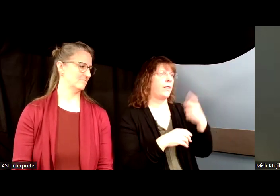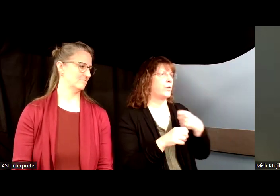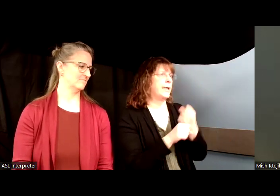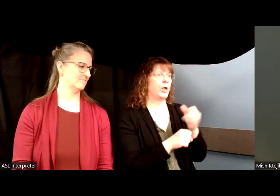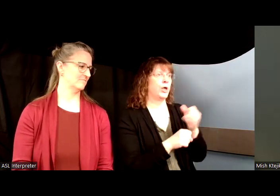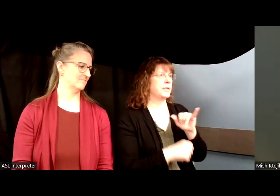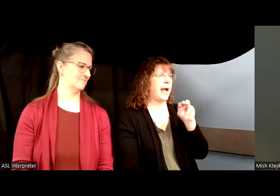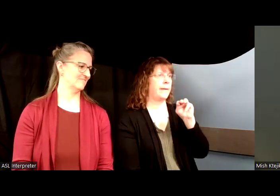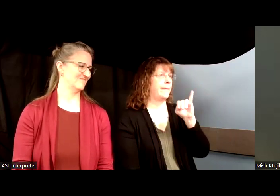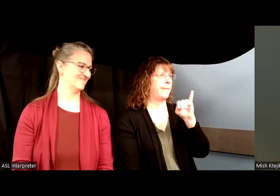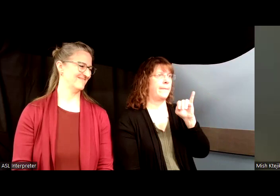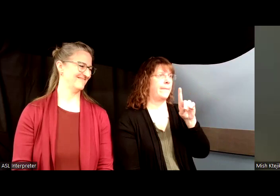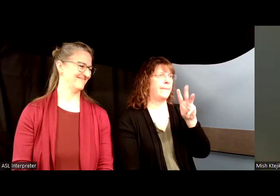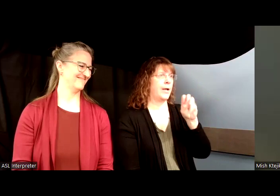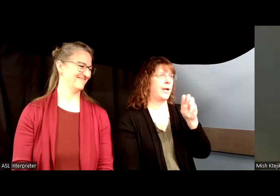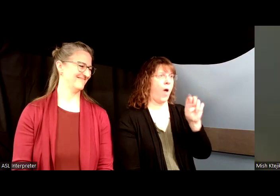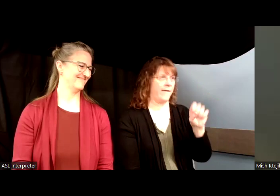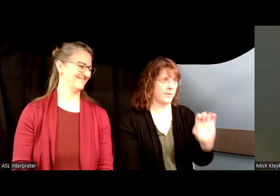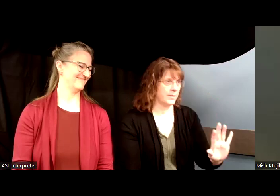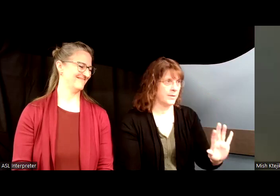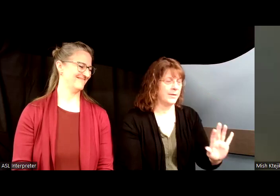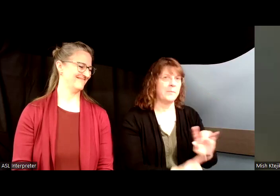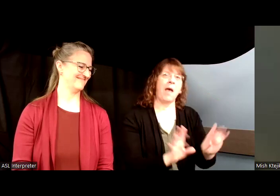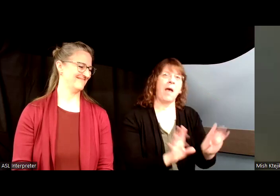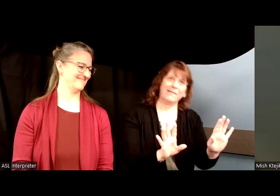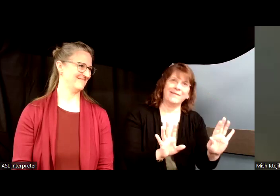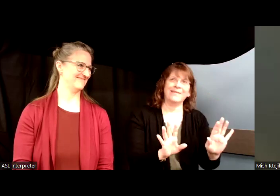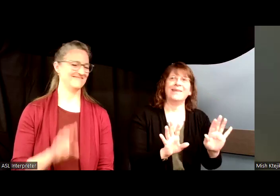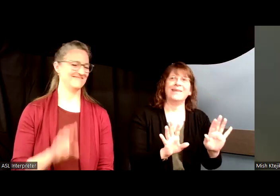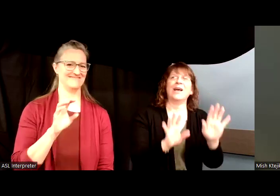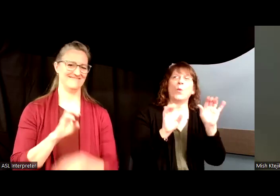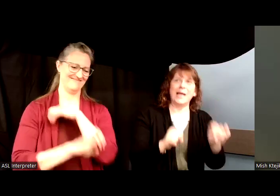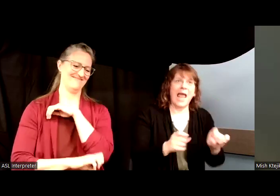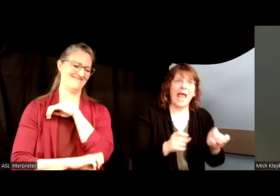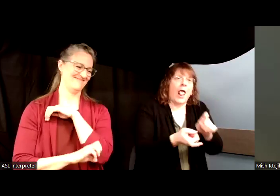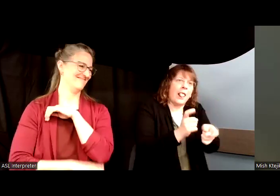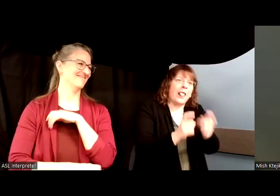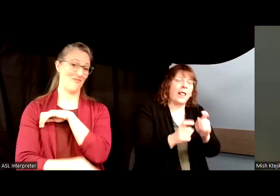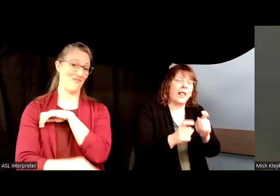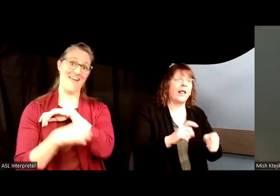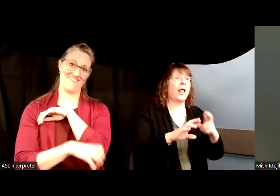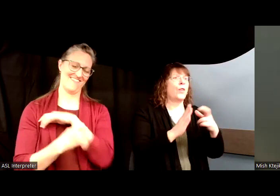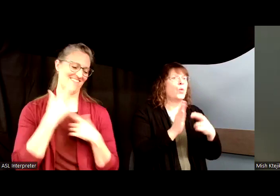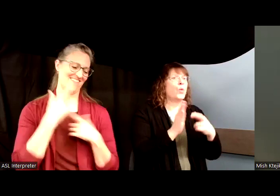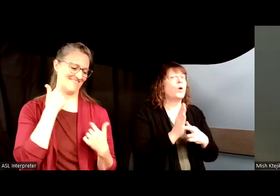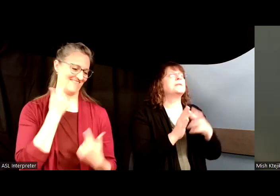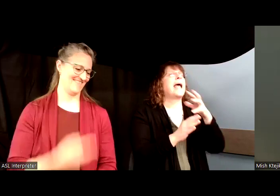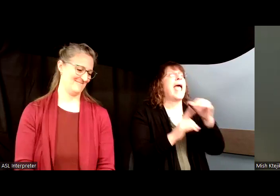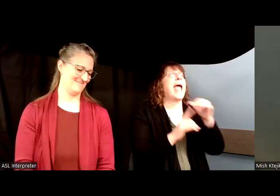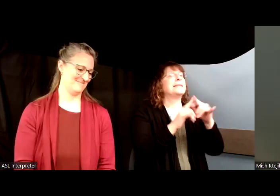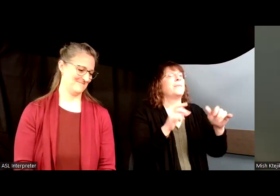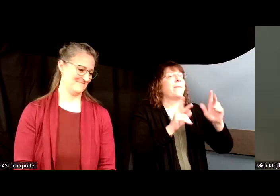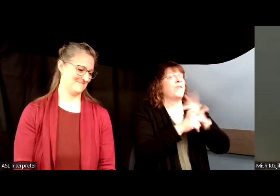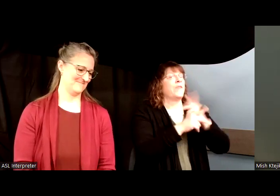later, hopefully not 3 years like the midwives, please, but we can make some changes to